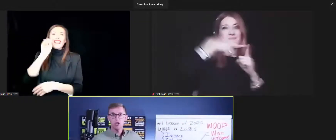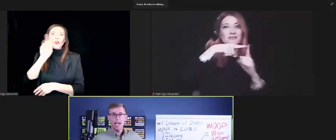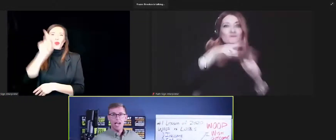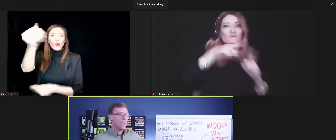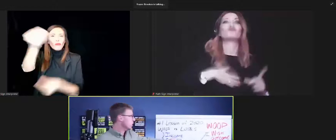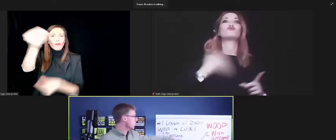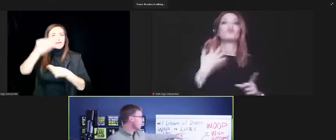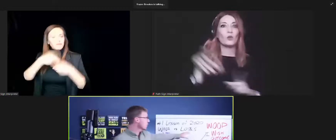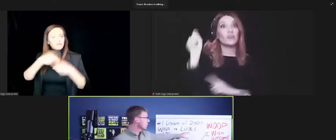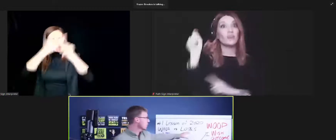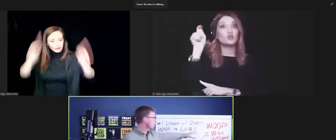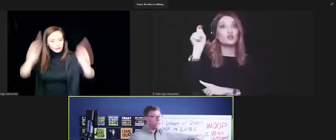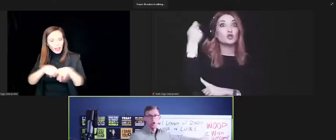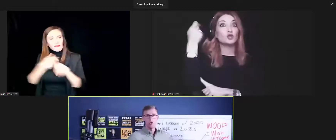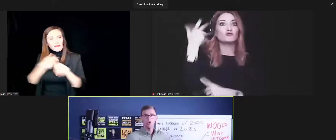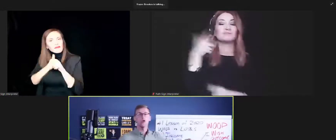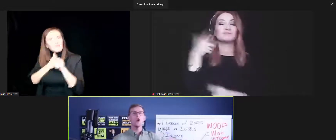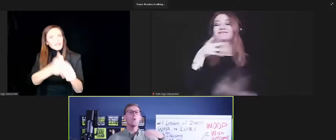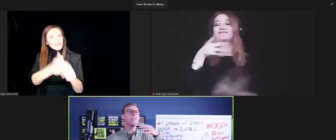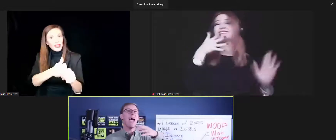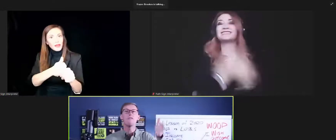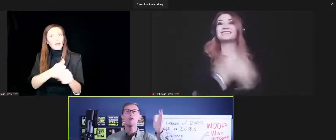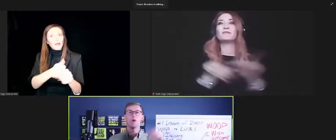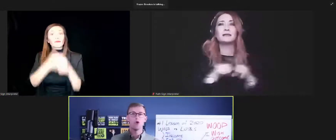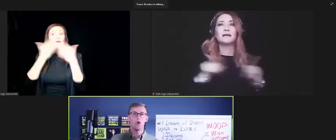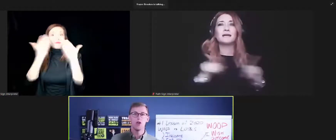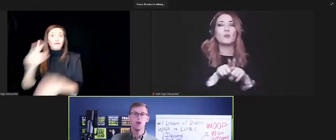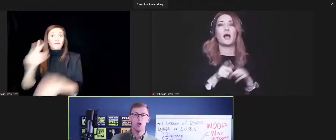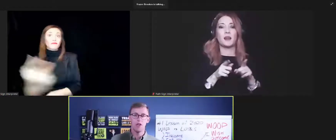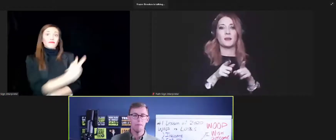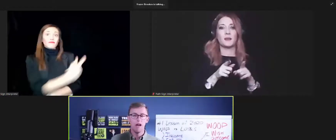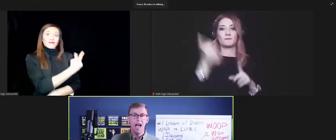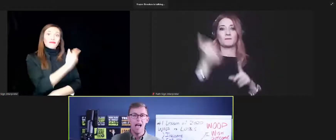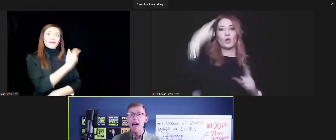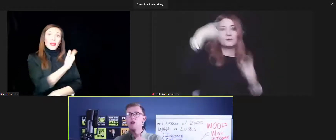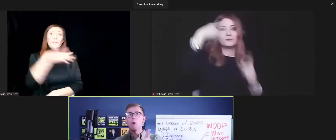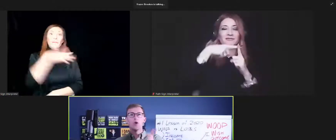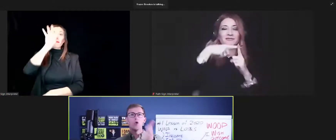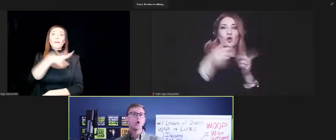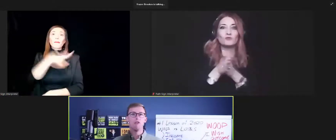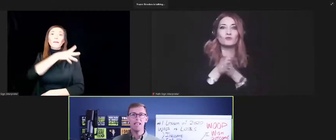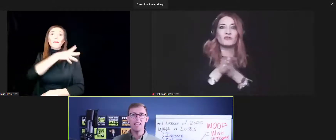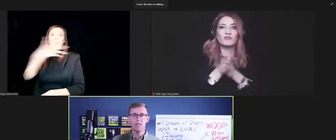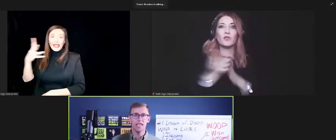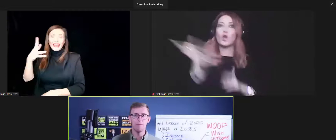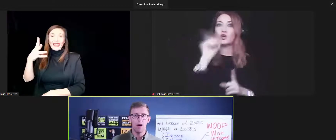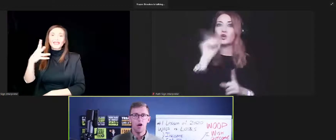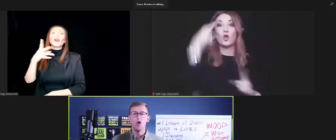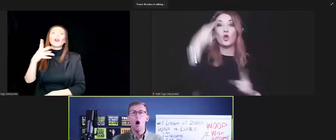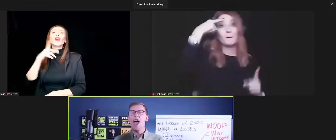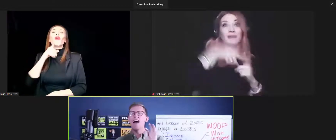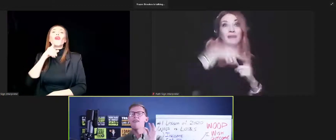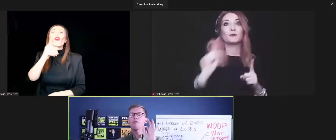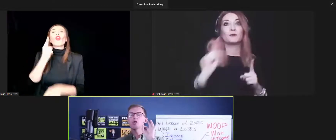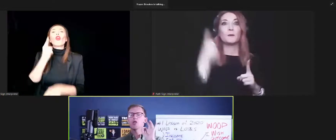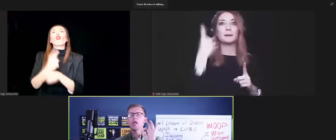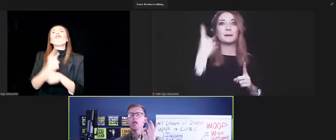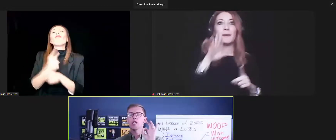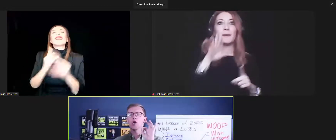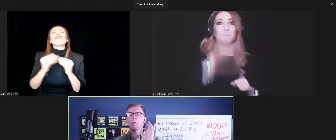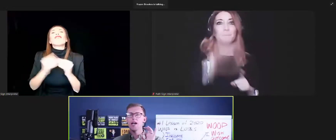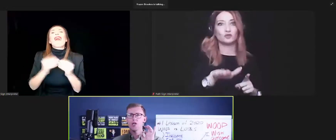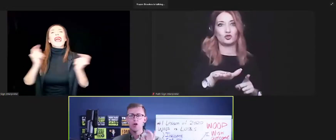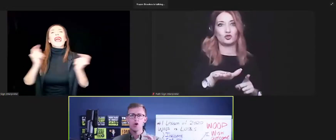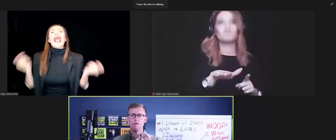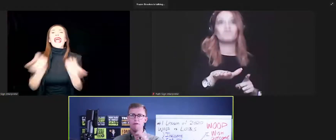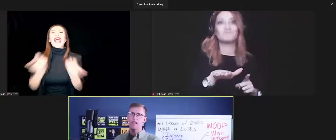This exercise you should do with everyone who joins your team, everyone who's currently in the team. Know every single